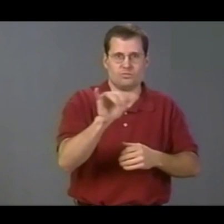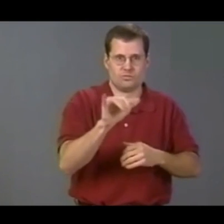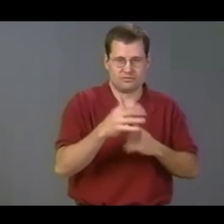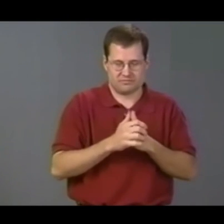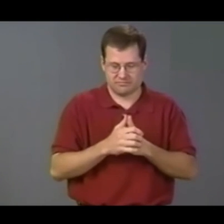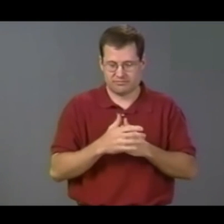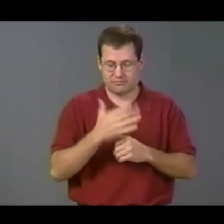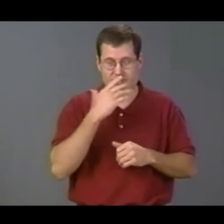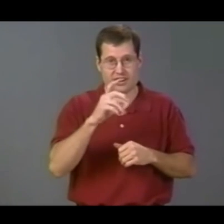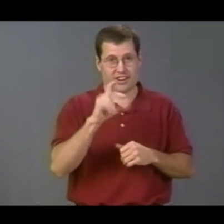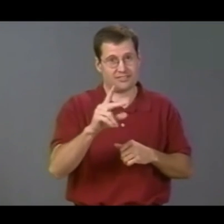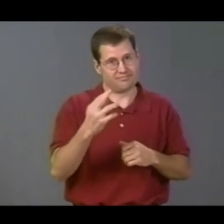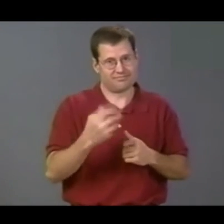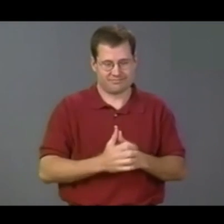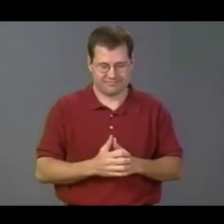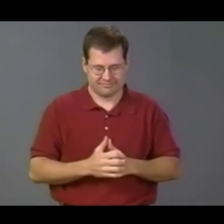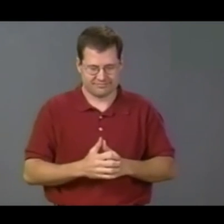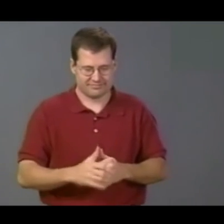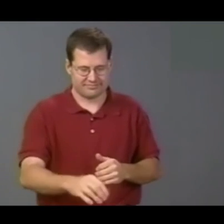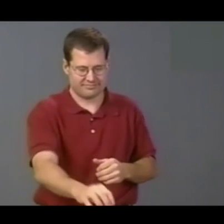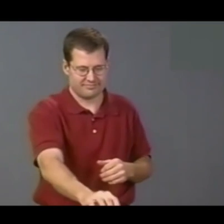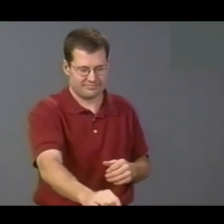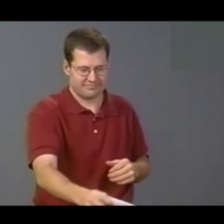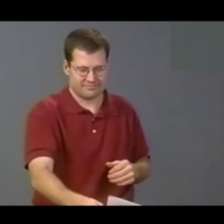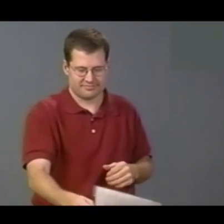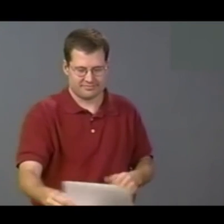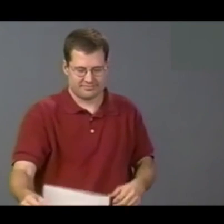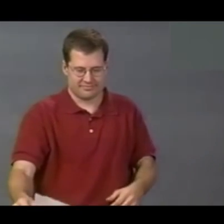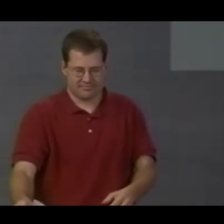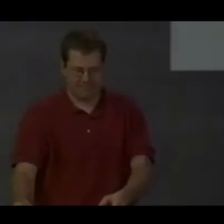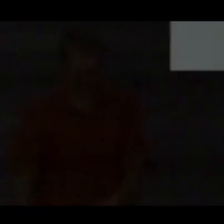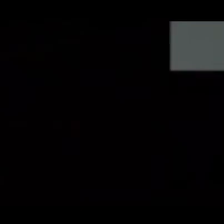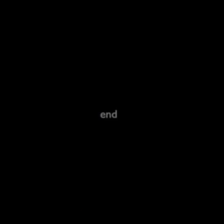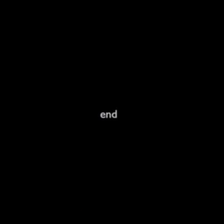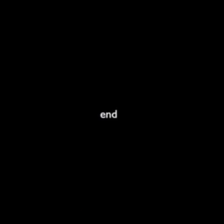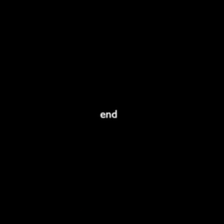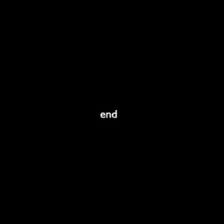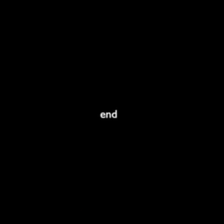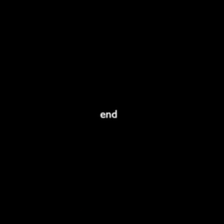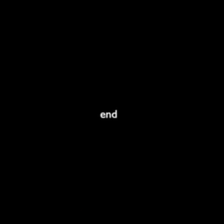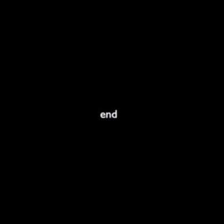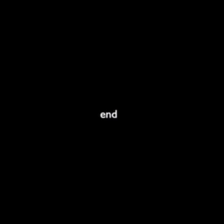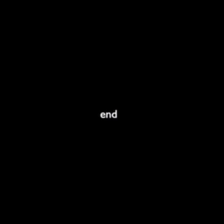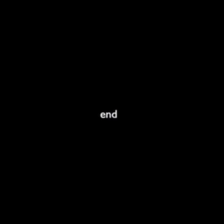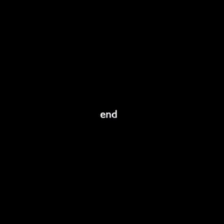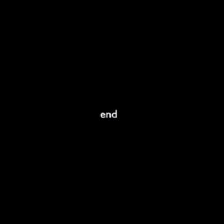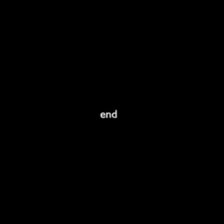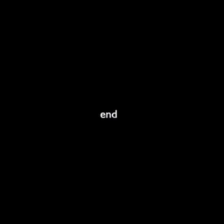eaters too. So maybe it helps you do what I did if you do what I do.